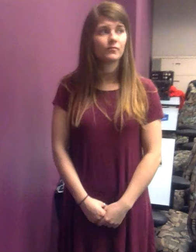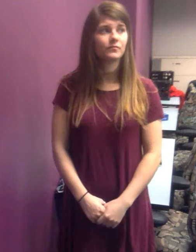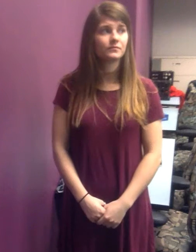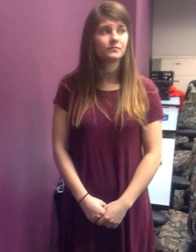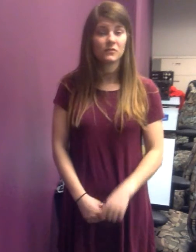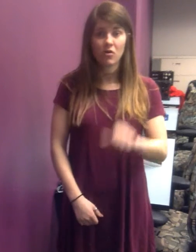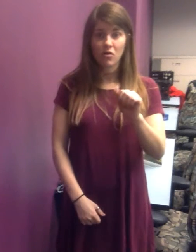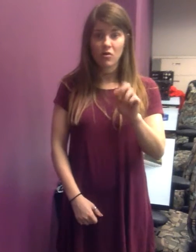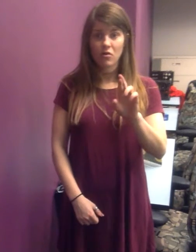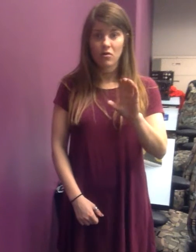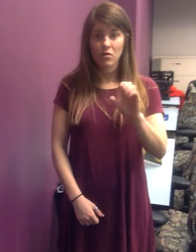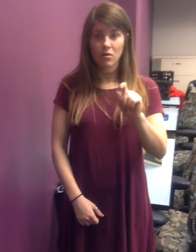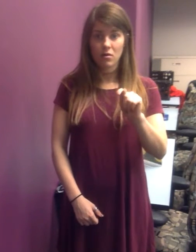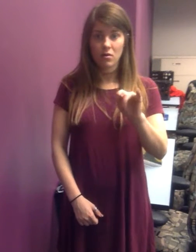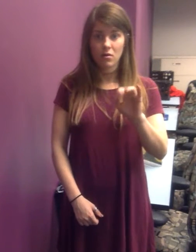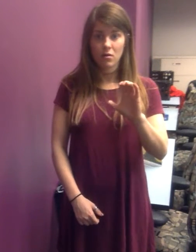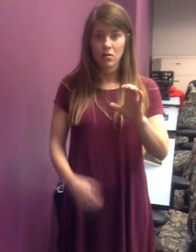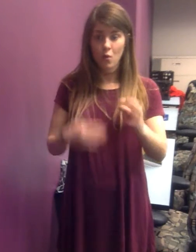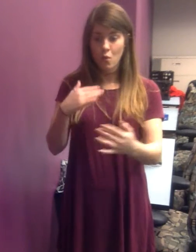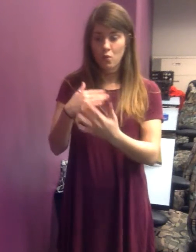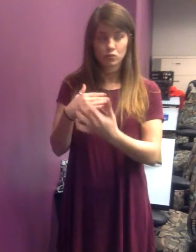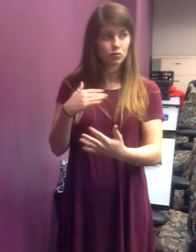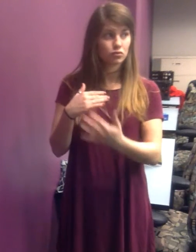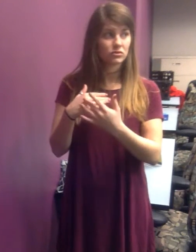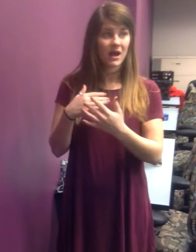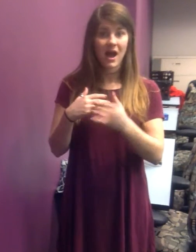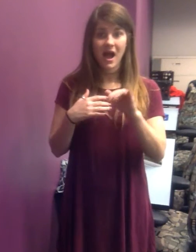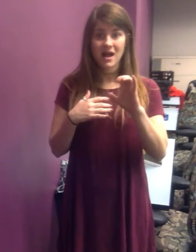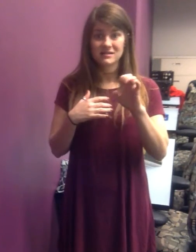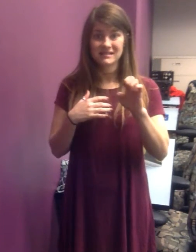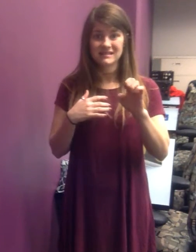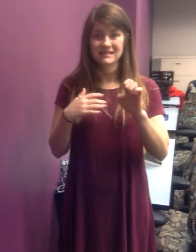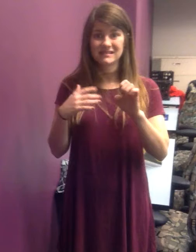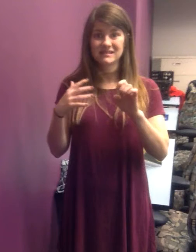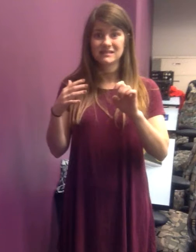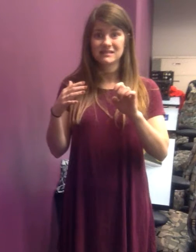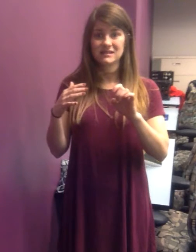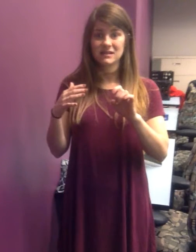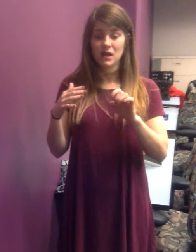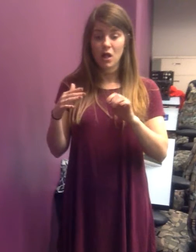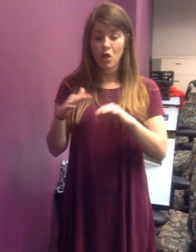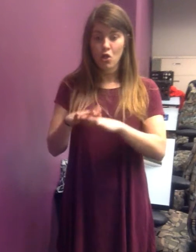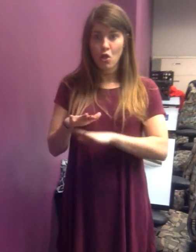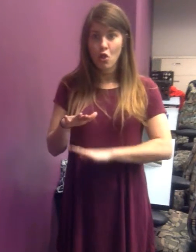of thing. The problem with climate change is that I think to many Americans it has seemed like a threat not to